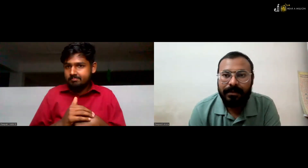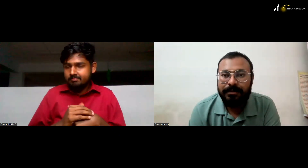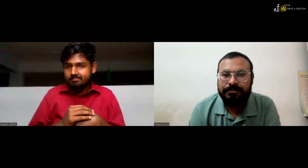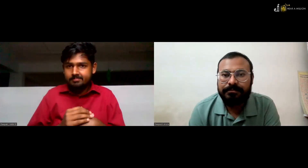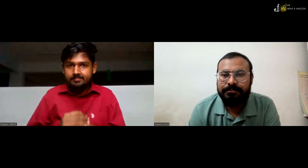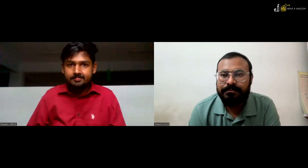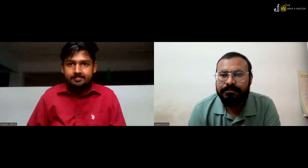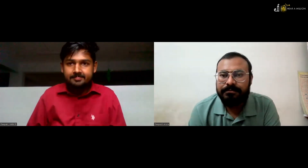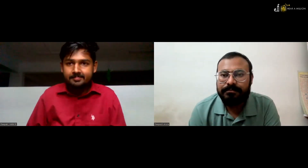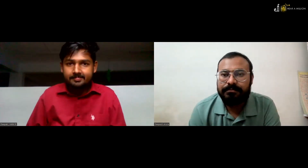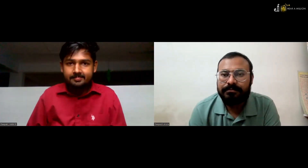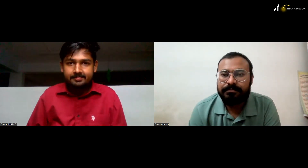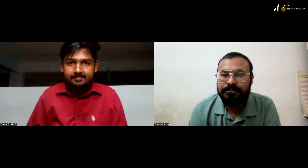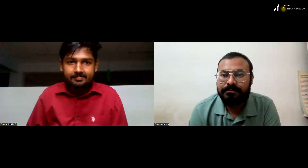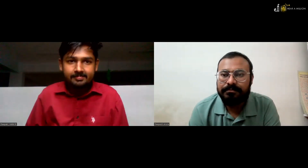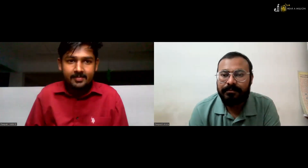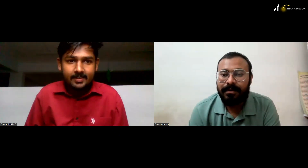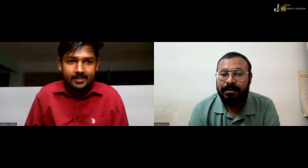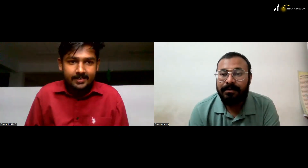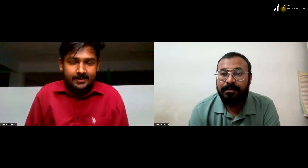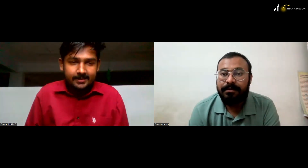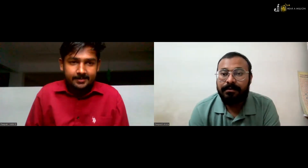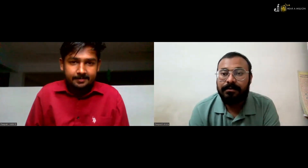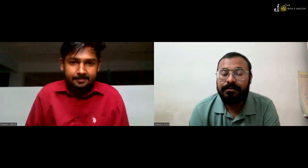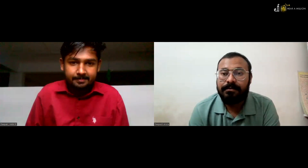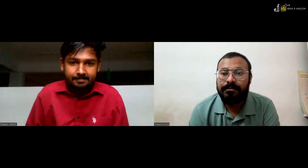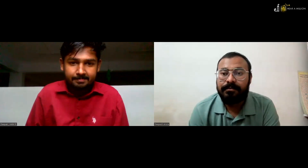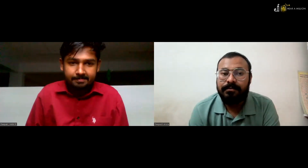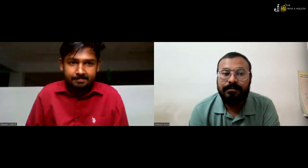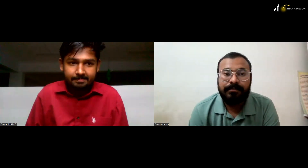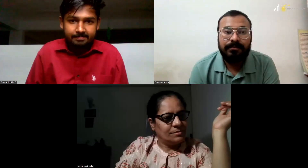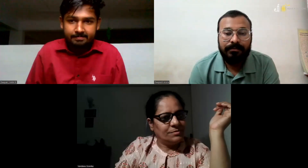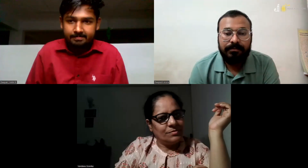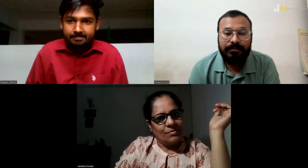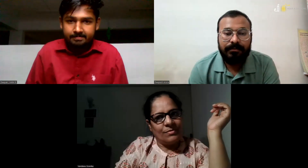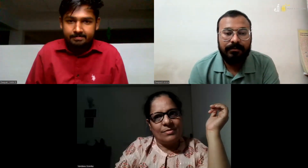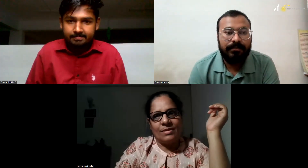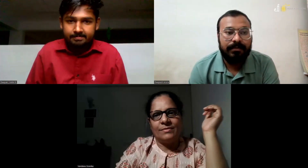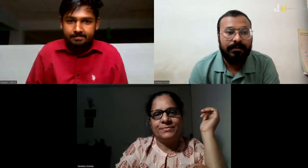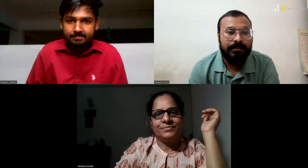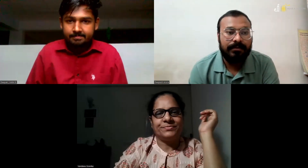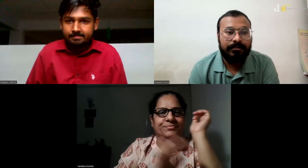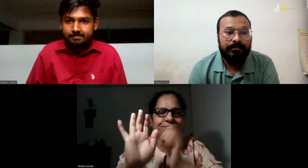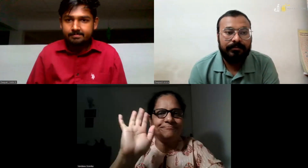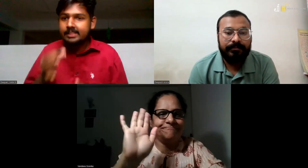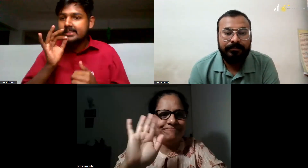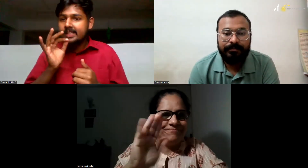we will be having the question answer round now. Can we have the participant who would like to ask question?